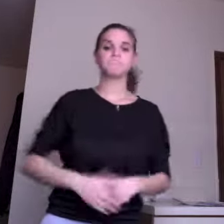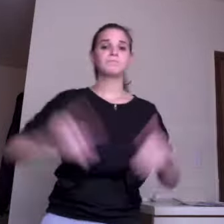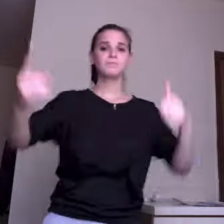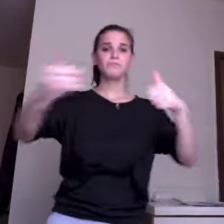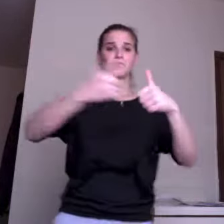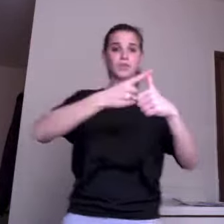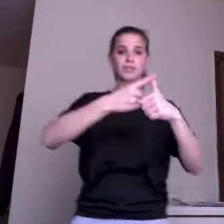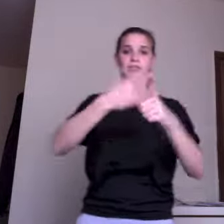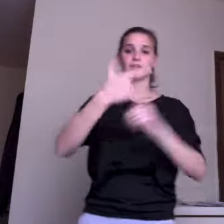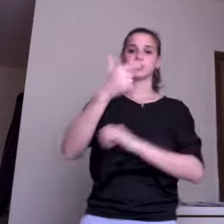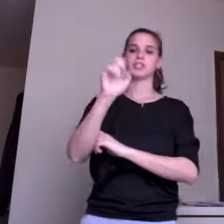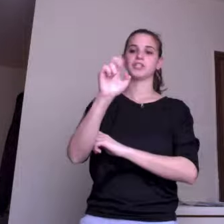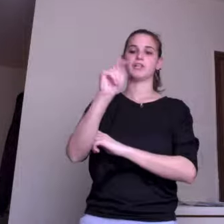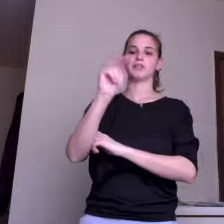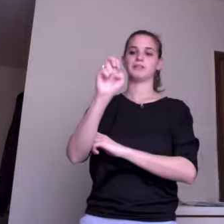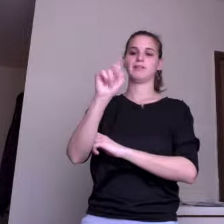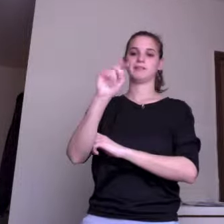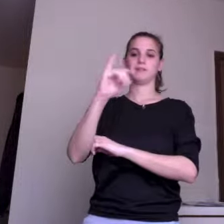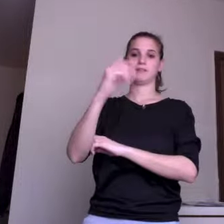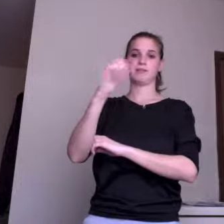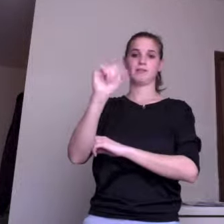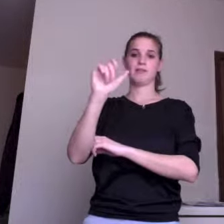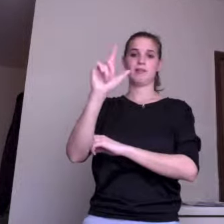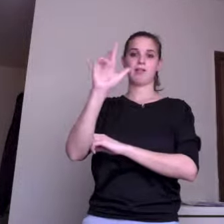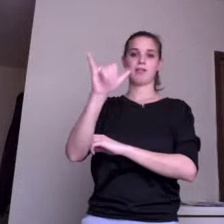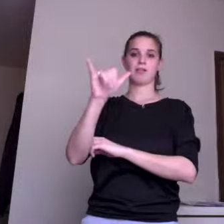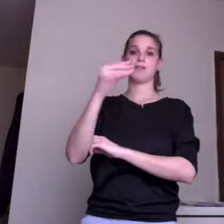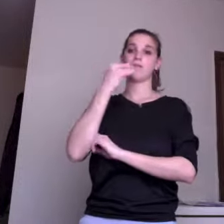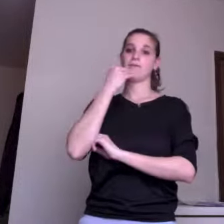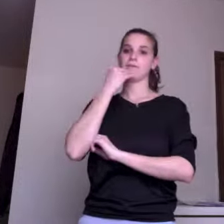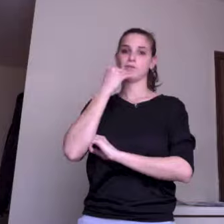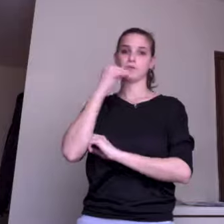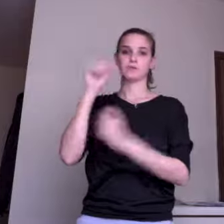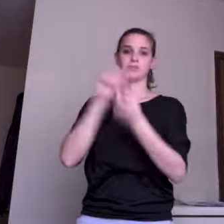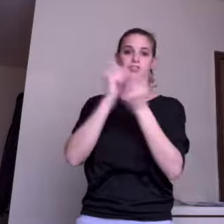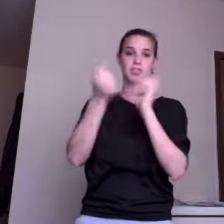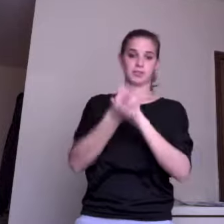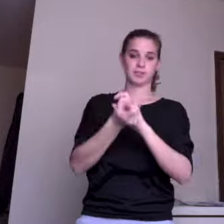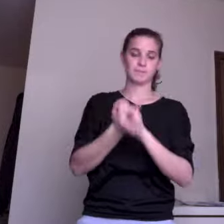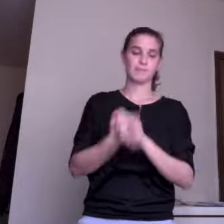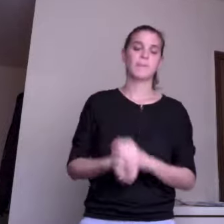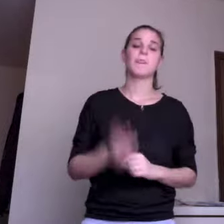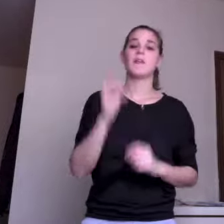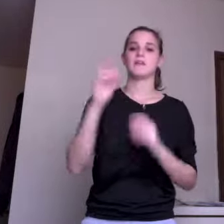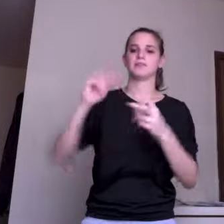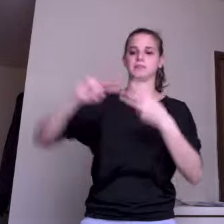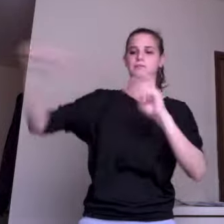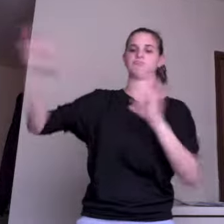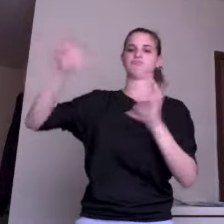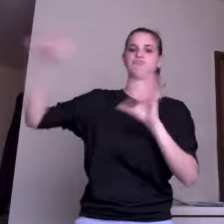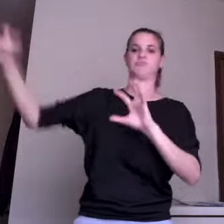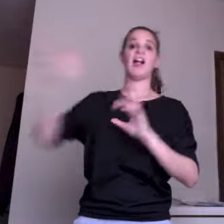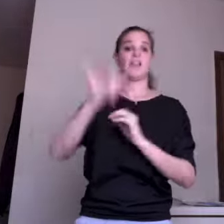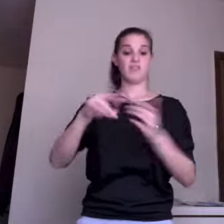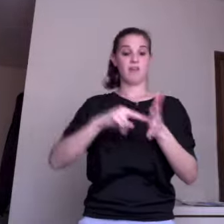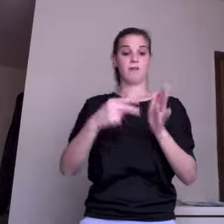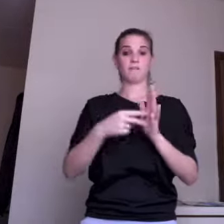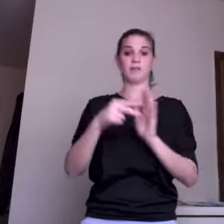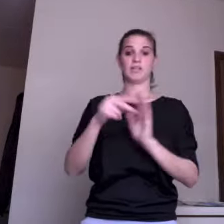engineered seeds and organisms. That is when a seed is manipulated in a laboratory to do something not intended by nature, like taking the